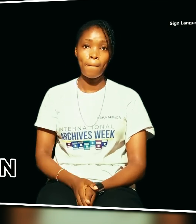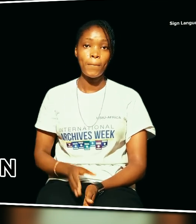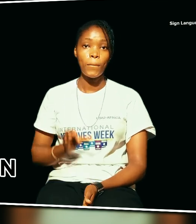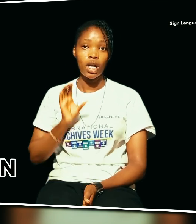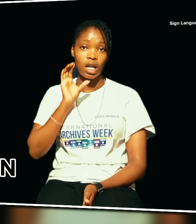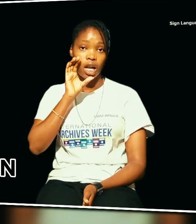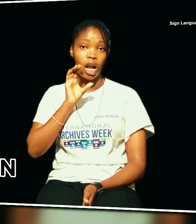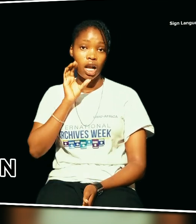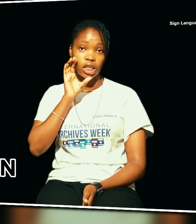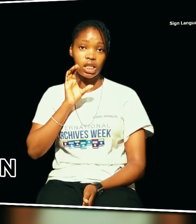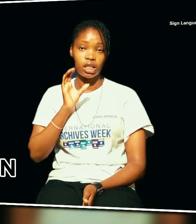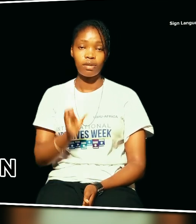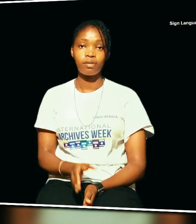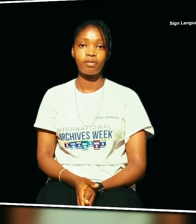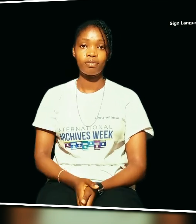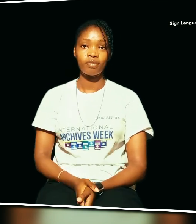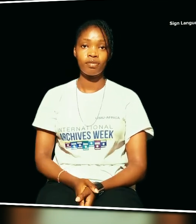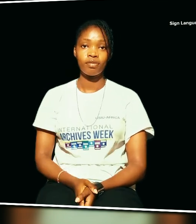Cousin.